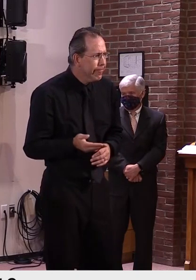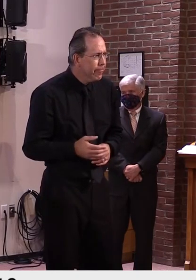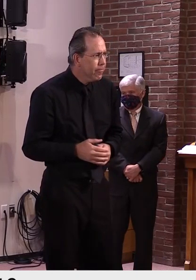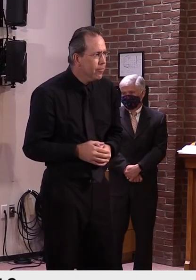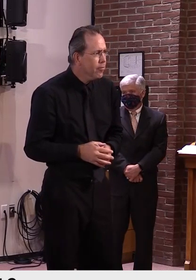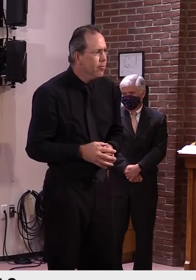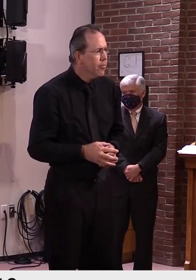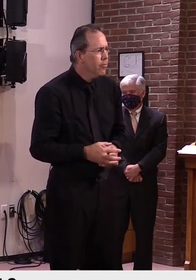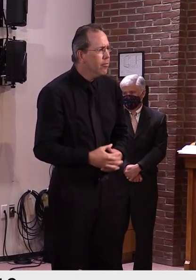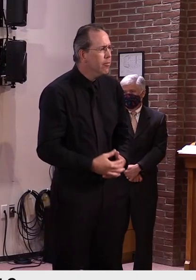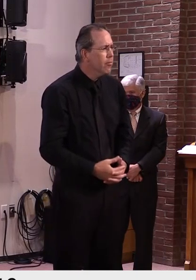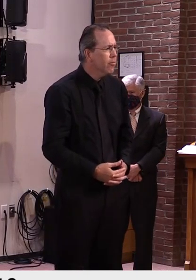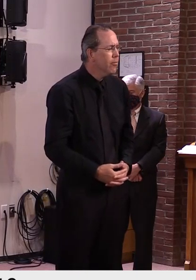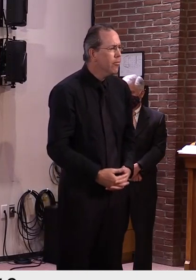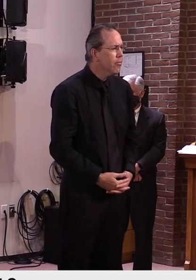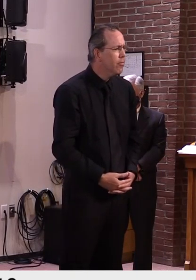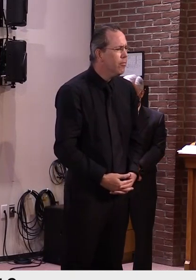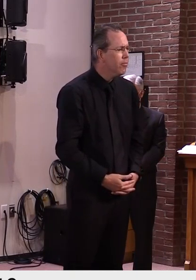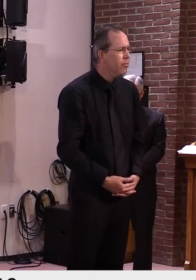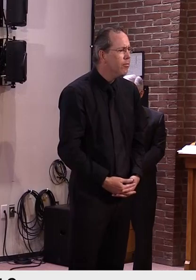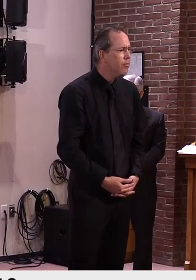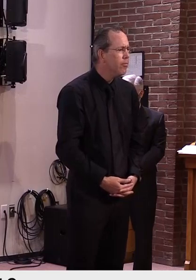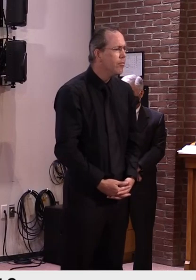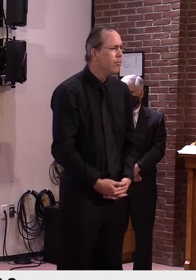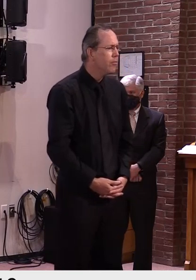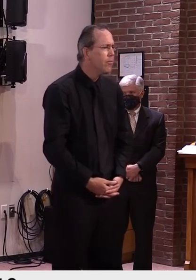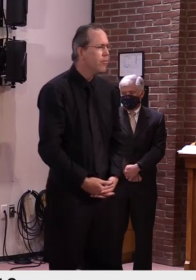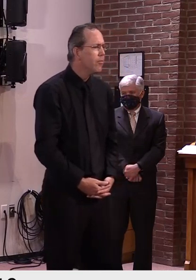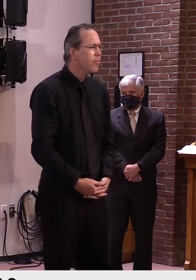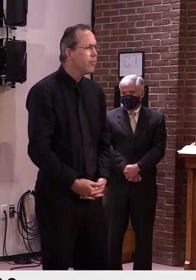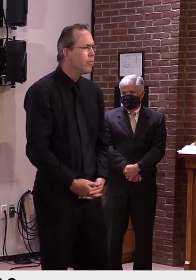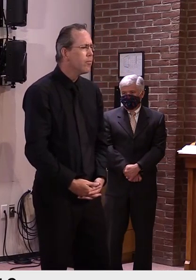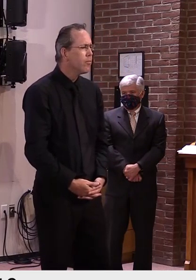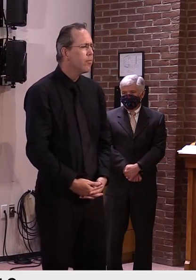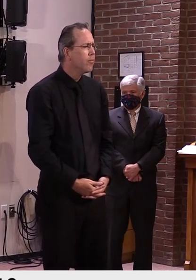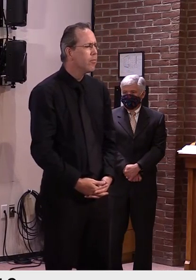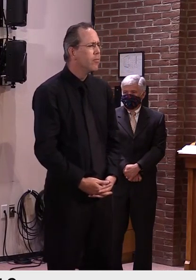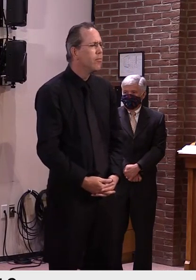there expected to be some shortages across the state?